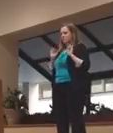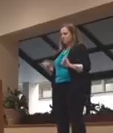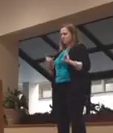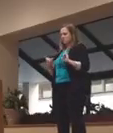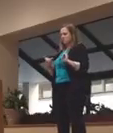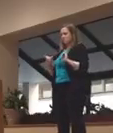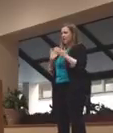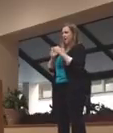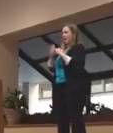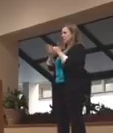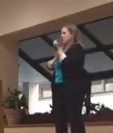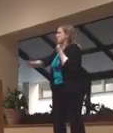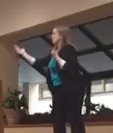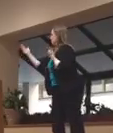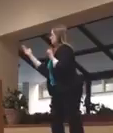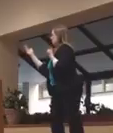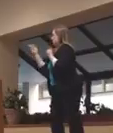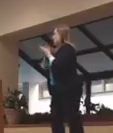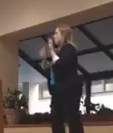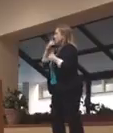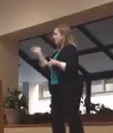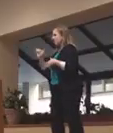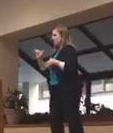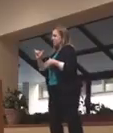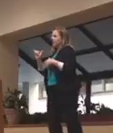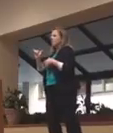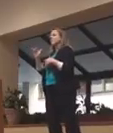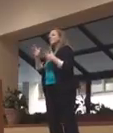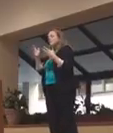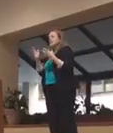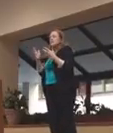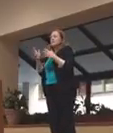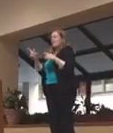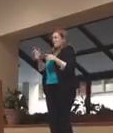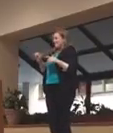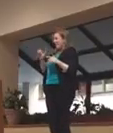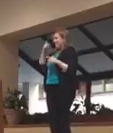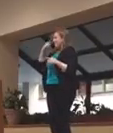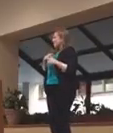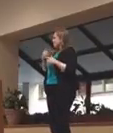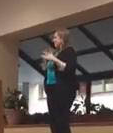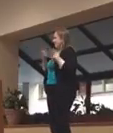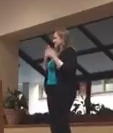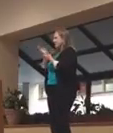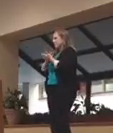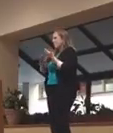progress, that has to happen. And we have to take a step back and look, where do we go from here?